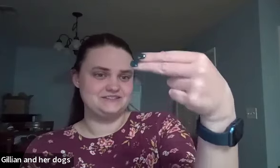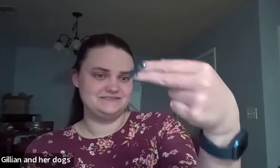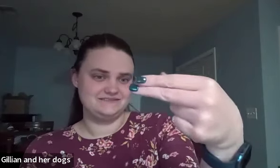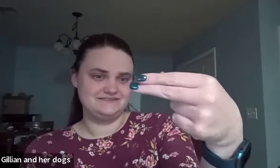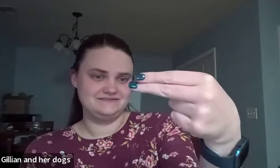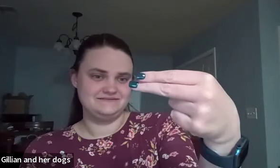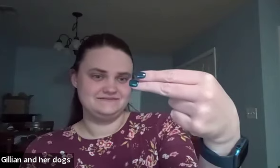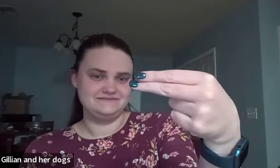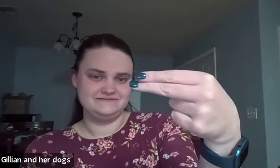H,